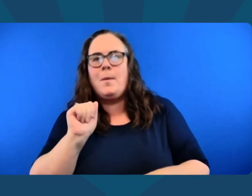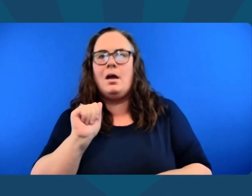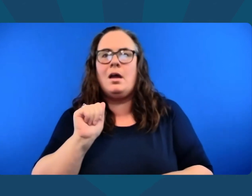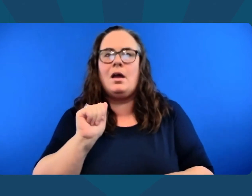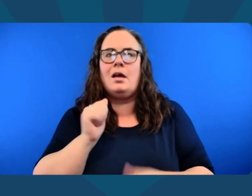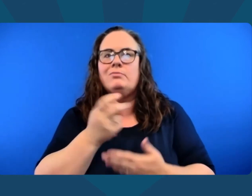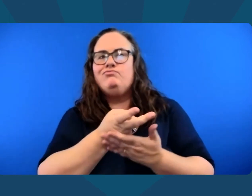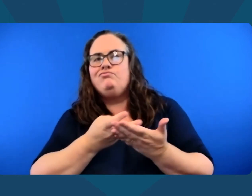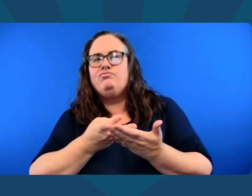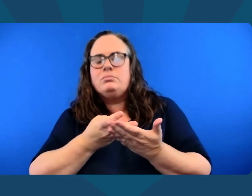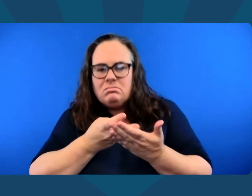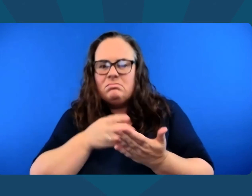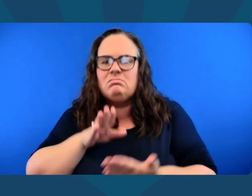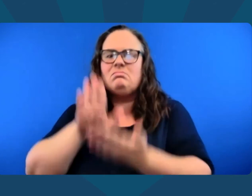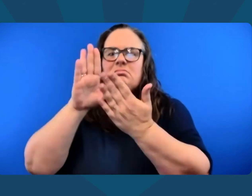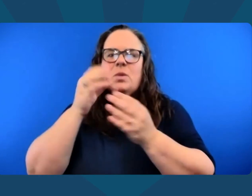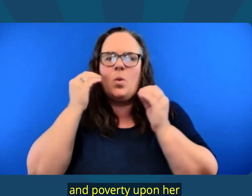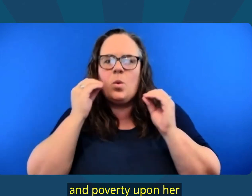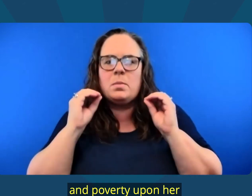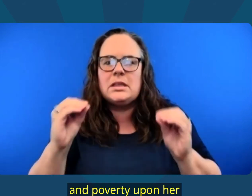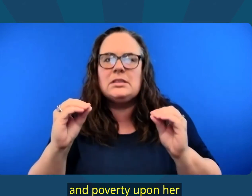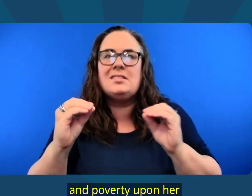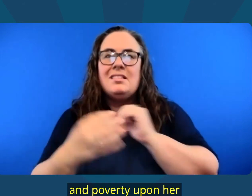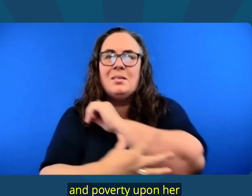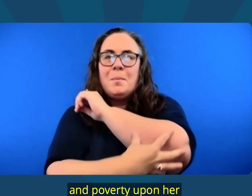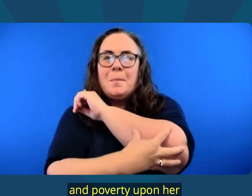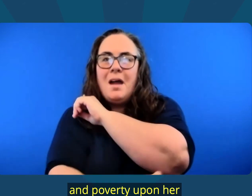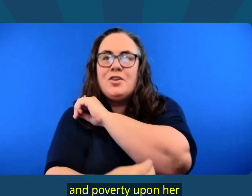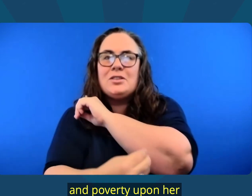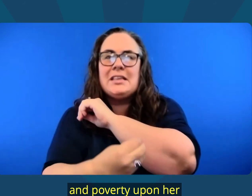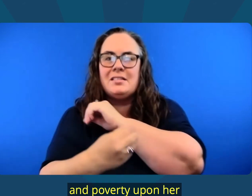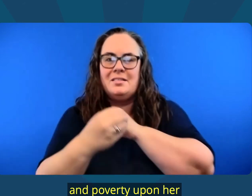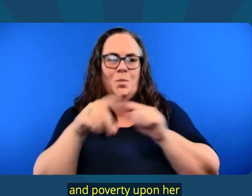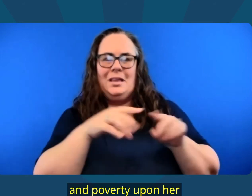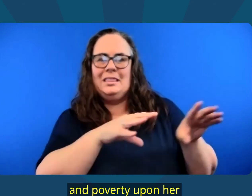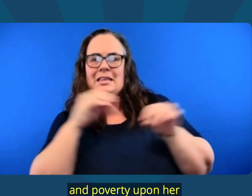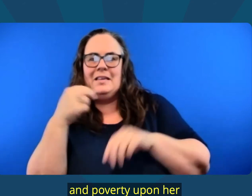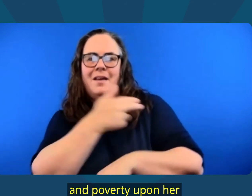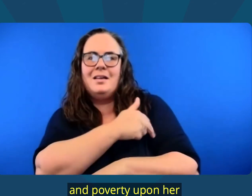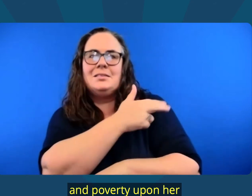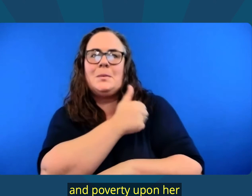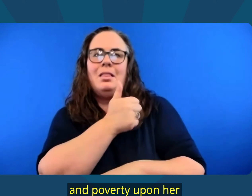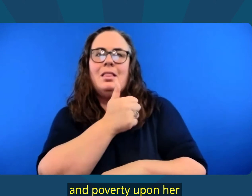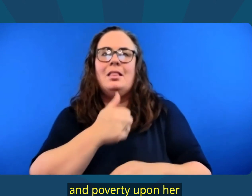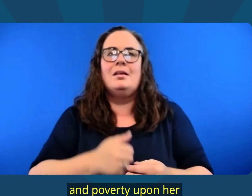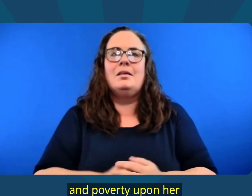coma and confronted homelessness and poverty upon her release from the hospital.